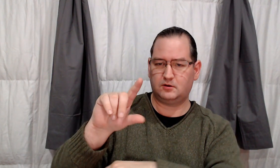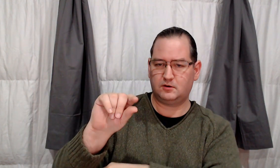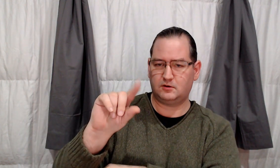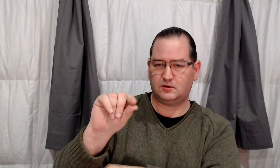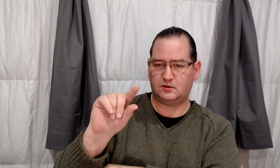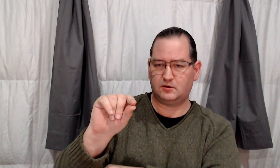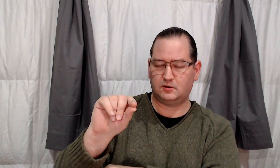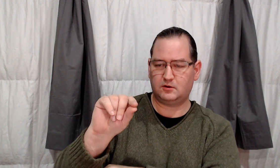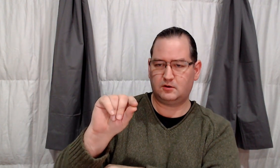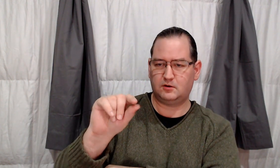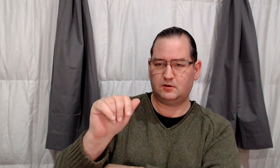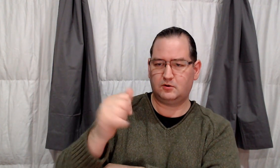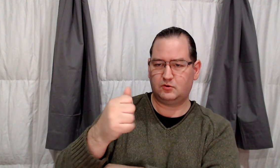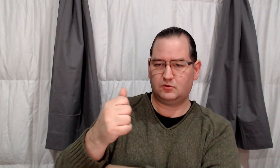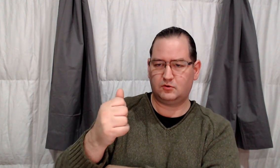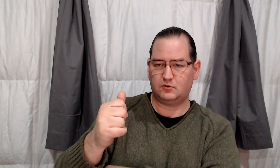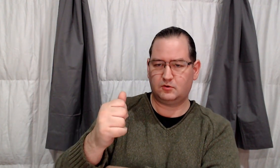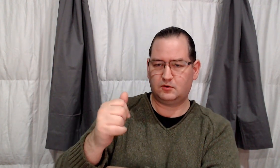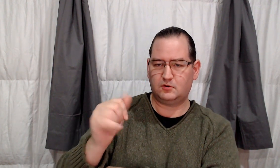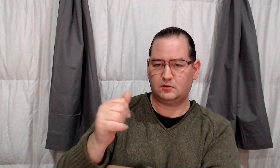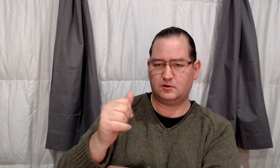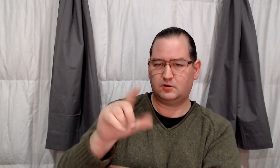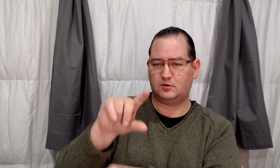Every word I say is going to take you deeper and deeper.